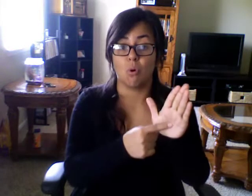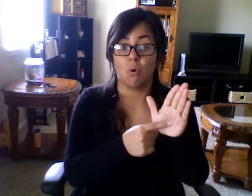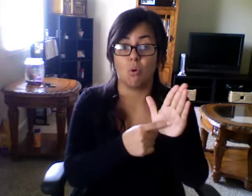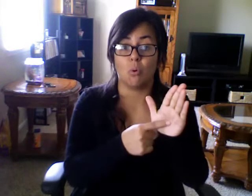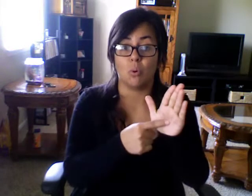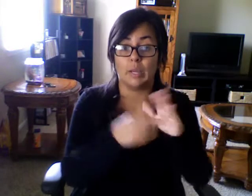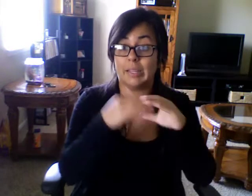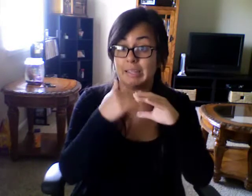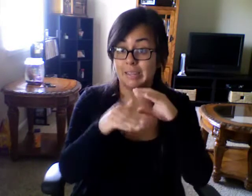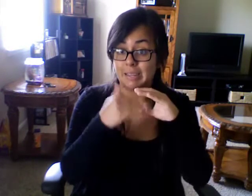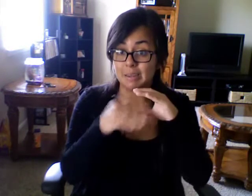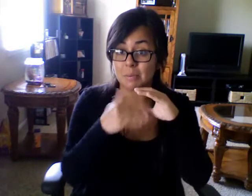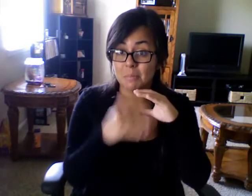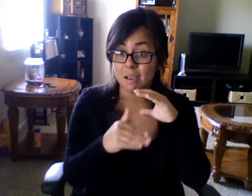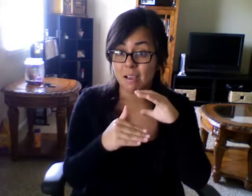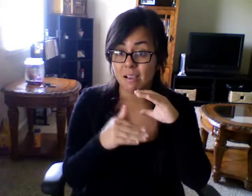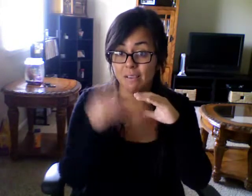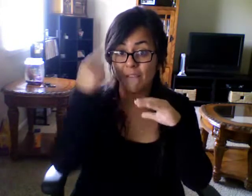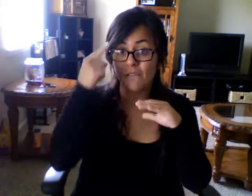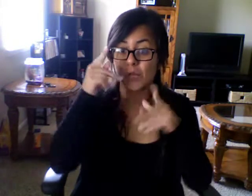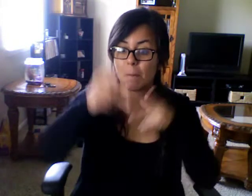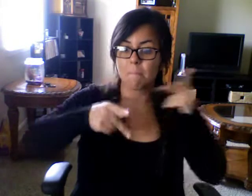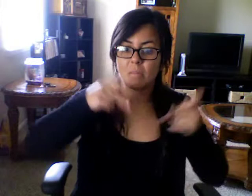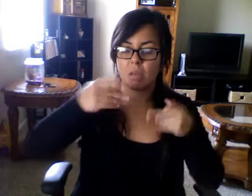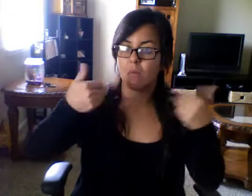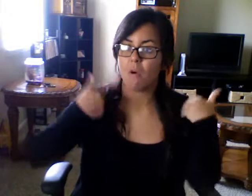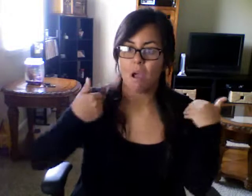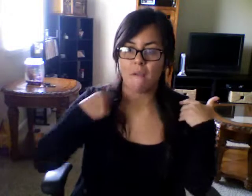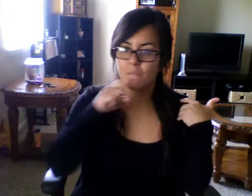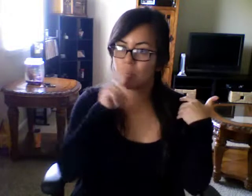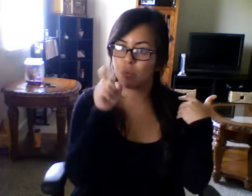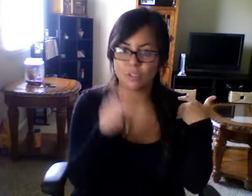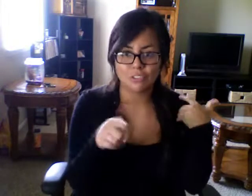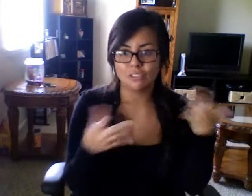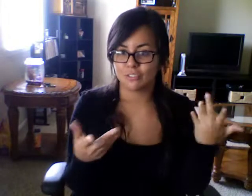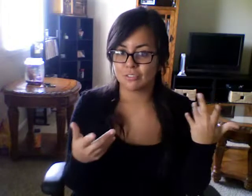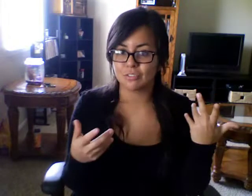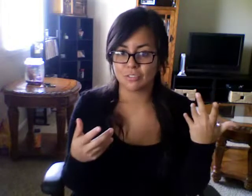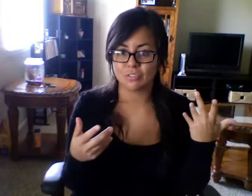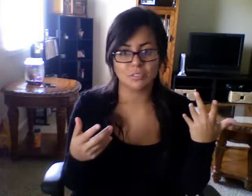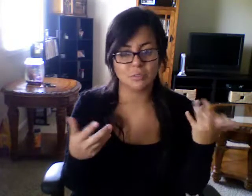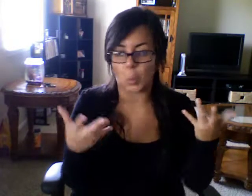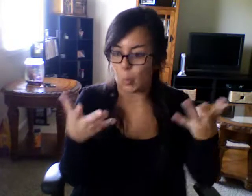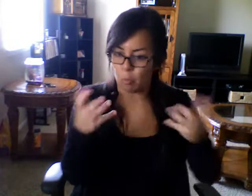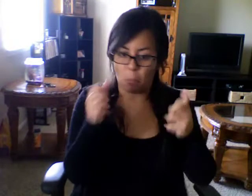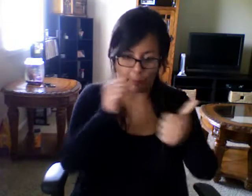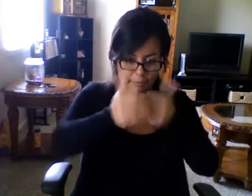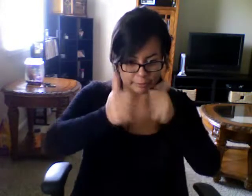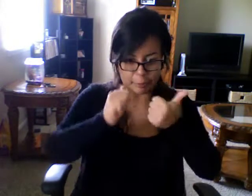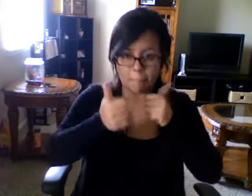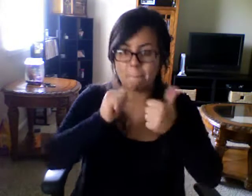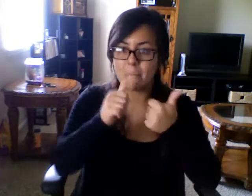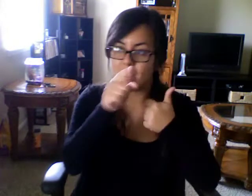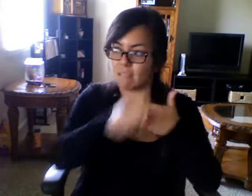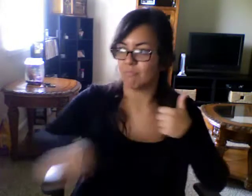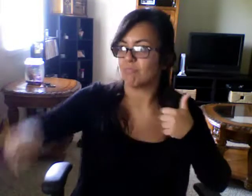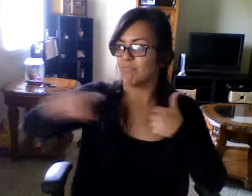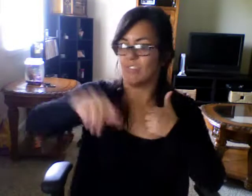We basically tried to create the most competitive environment for our lab as possible, and this was unfortunately successful. Because now